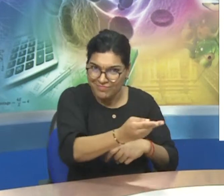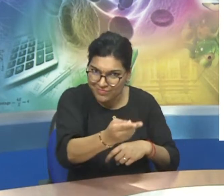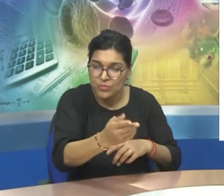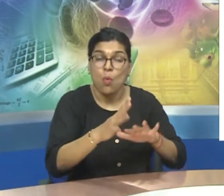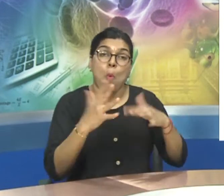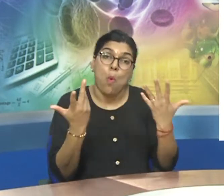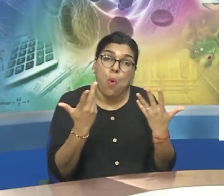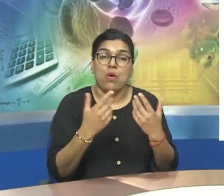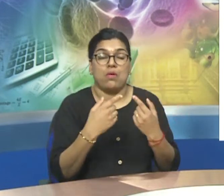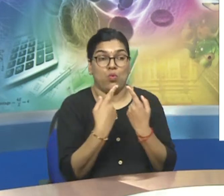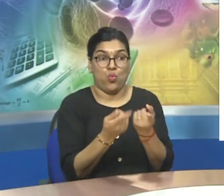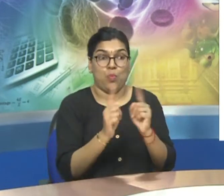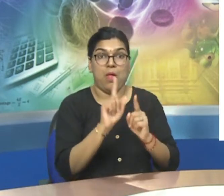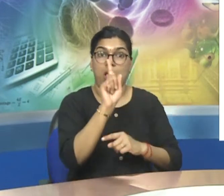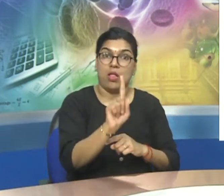So when any person gets sick,